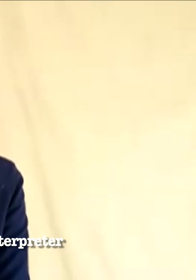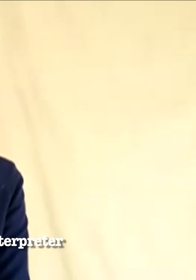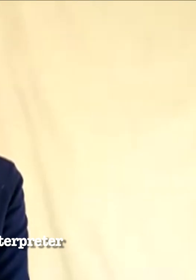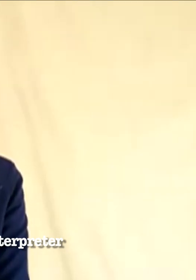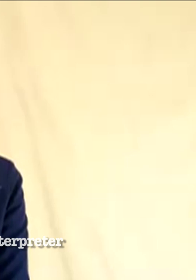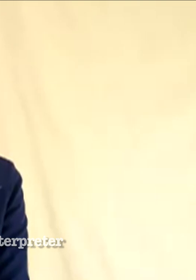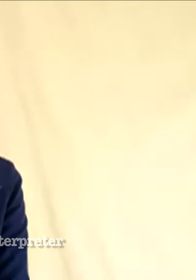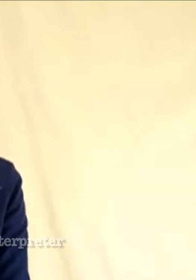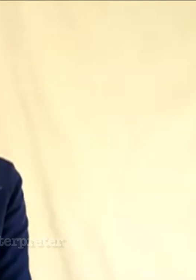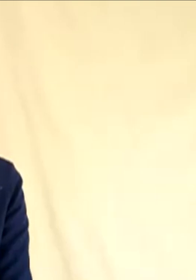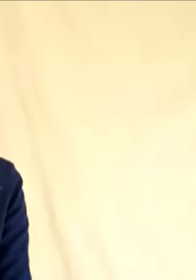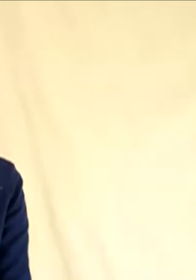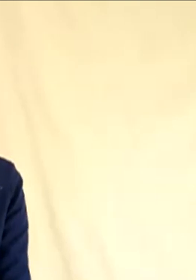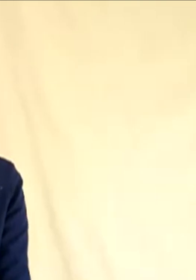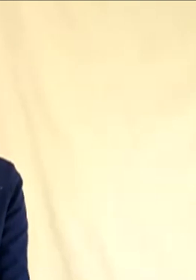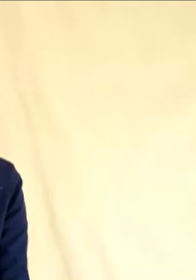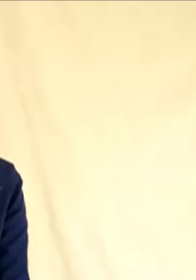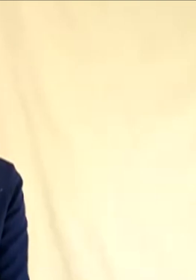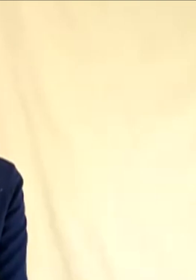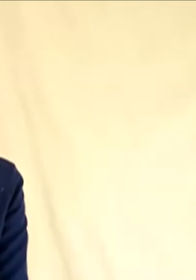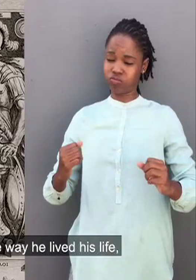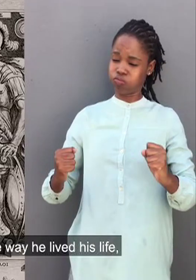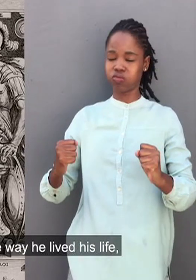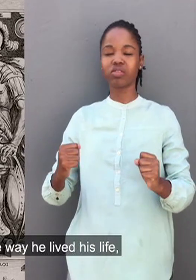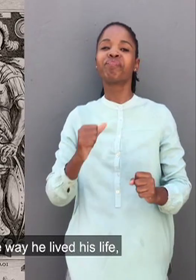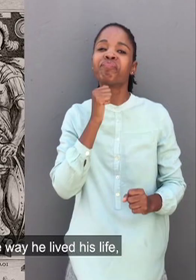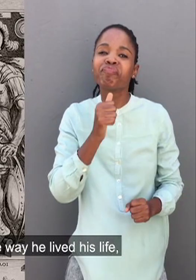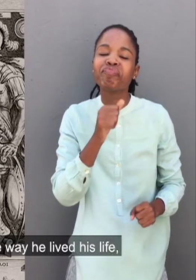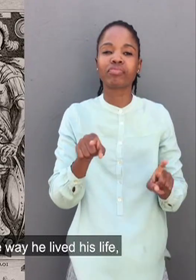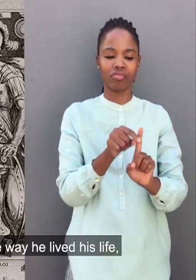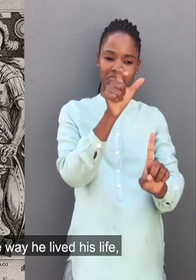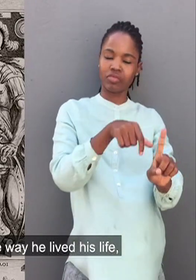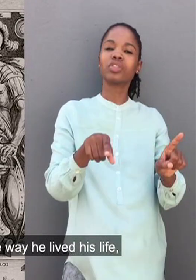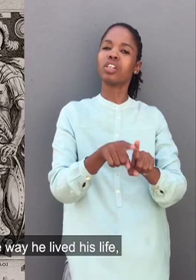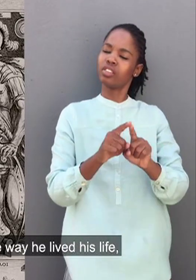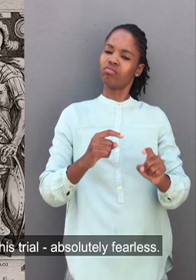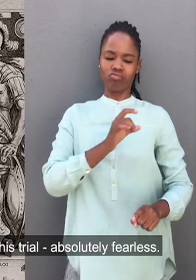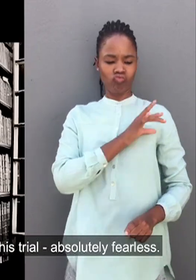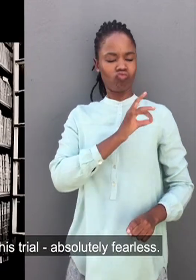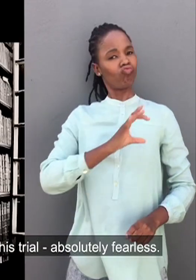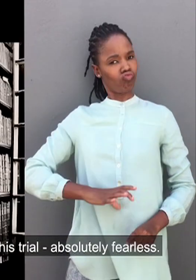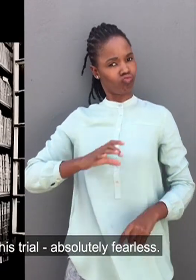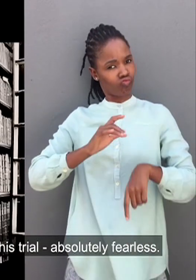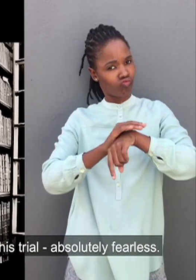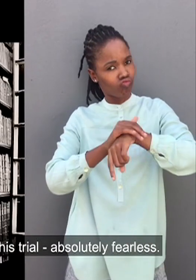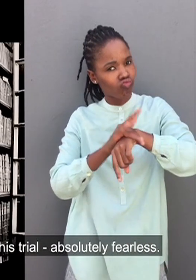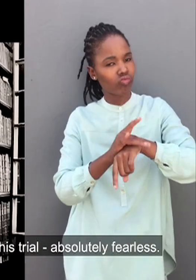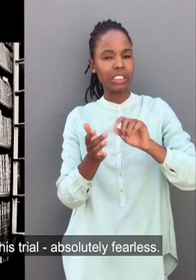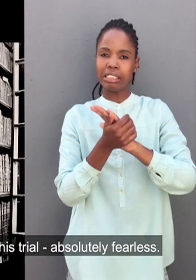may know that it's a bit difficult to convince clients or corporations with a new idea. They don't really get the concept.